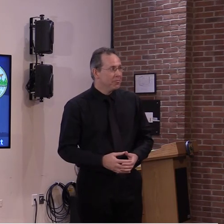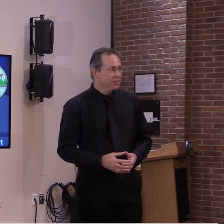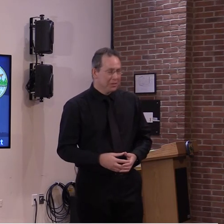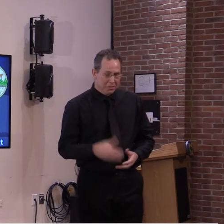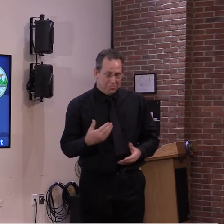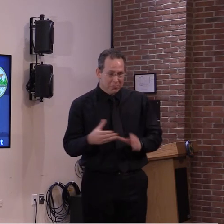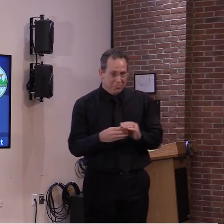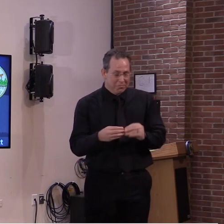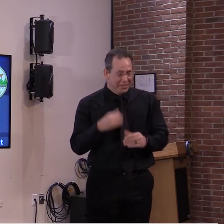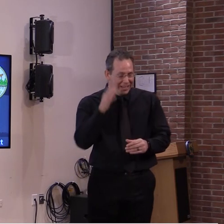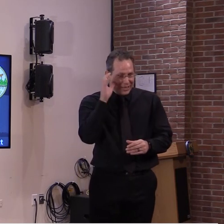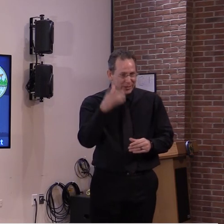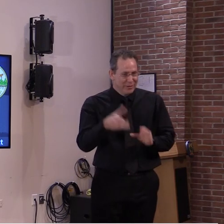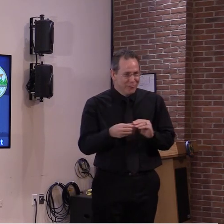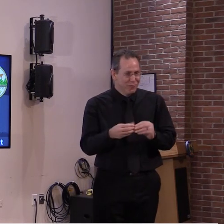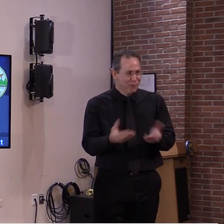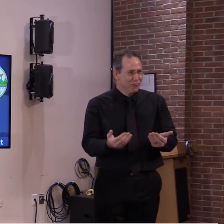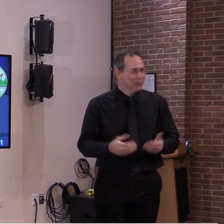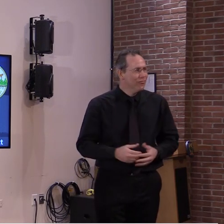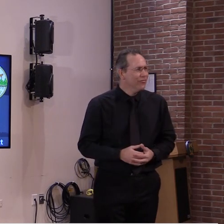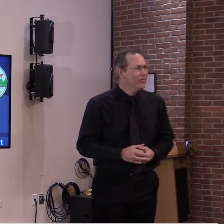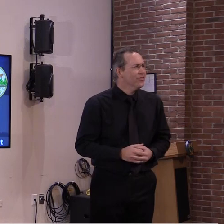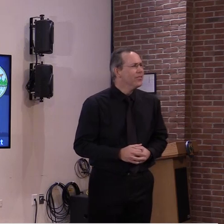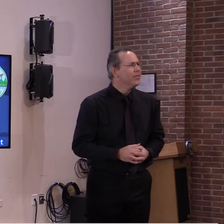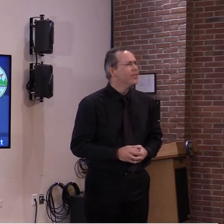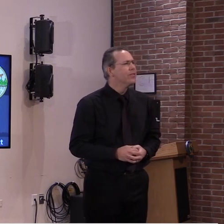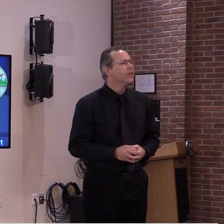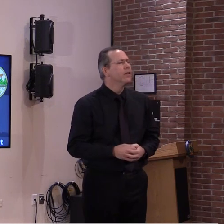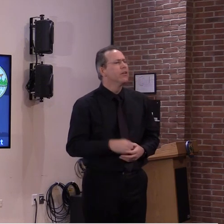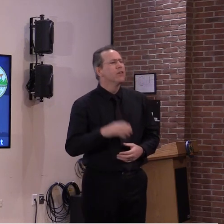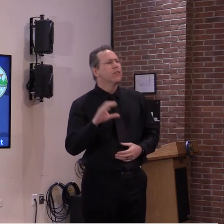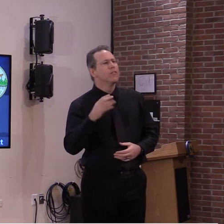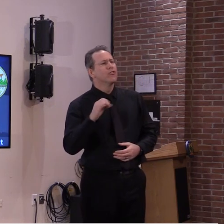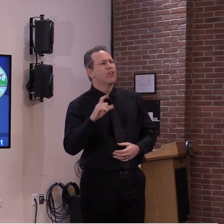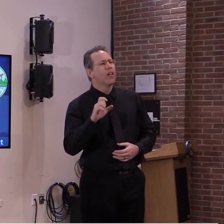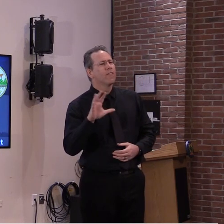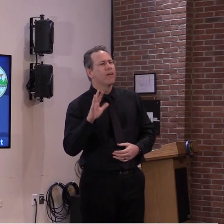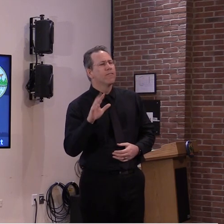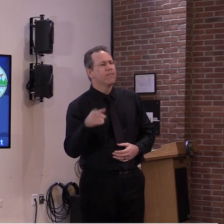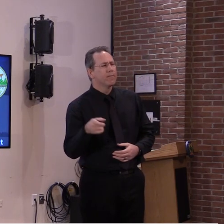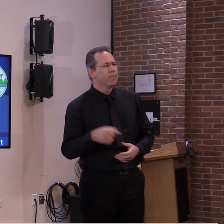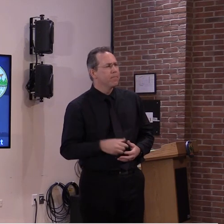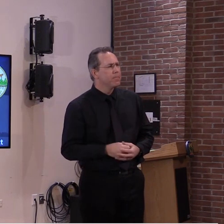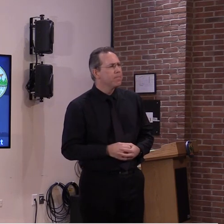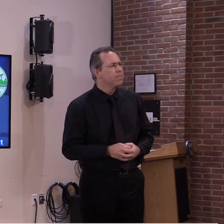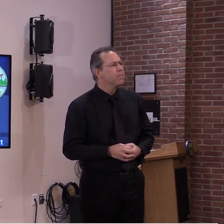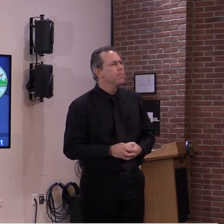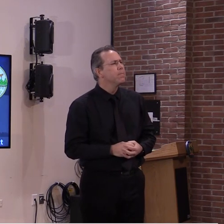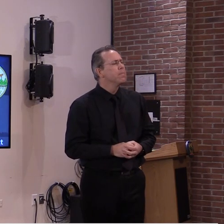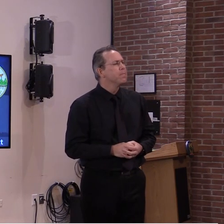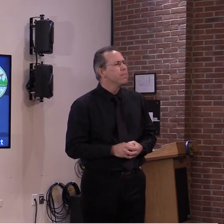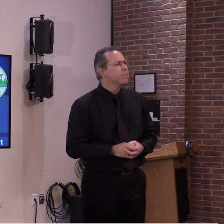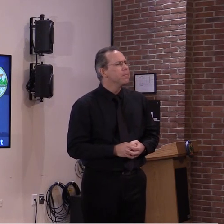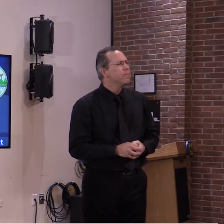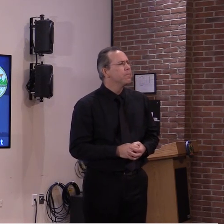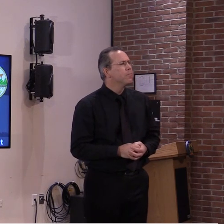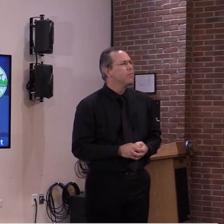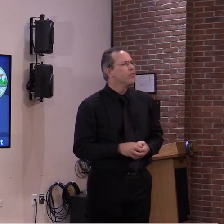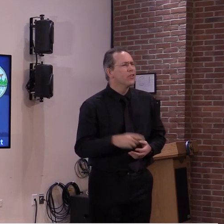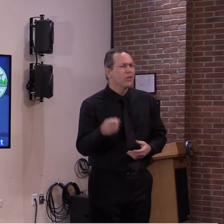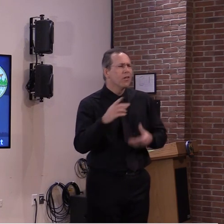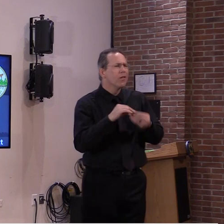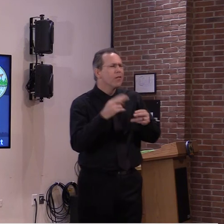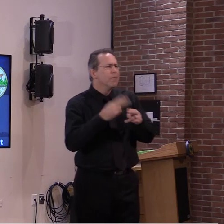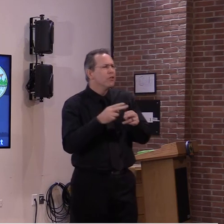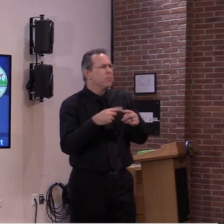The numbers that you just gave about vaccines received and injected, my math indicates